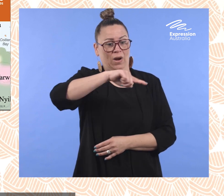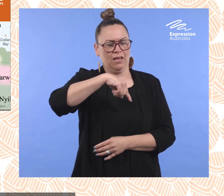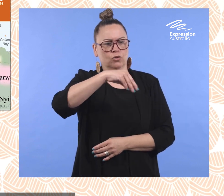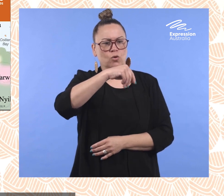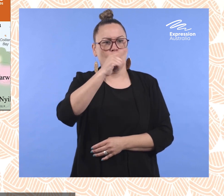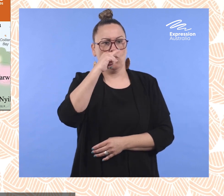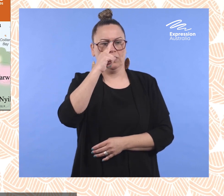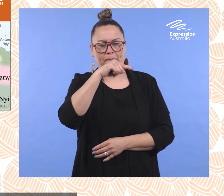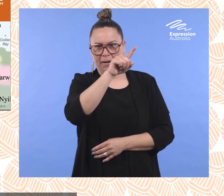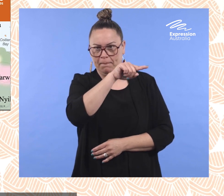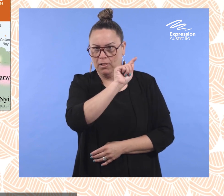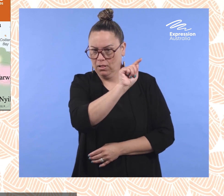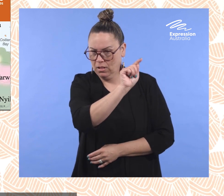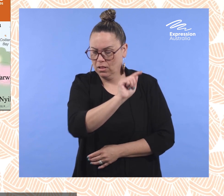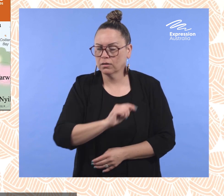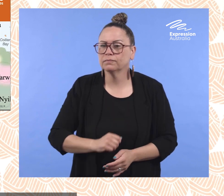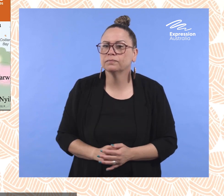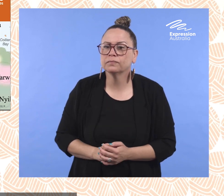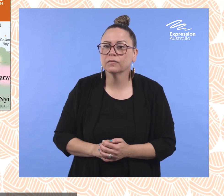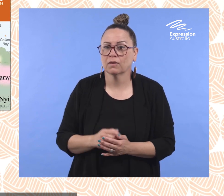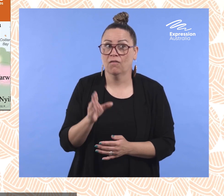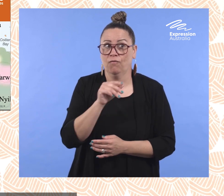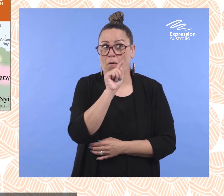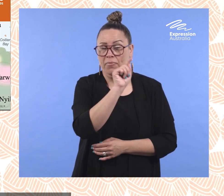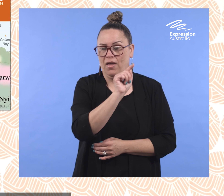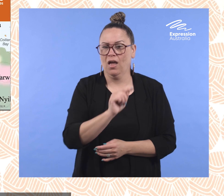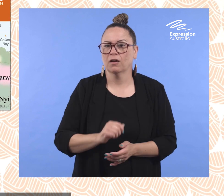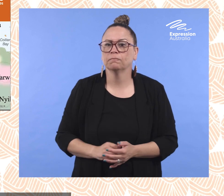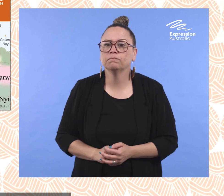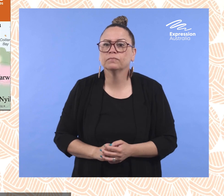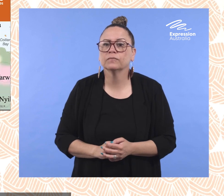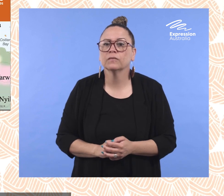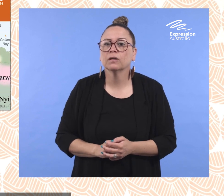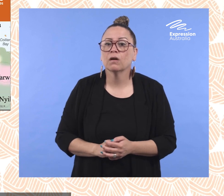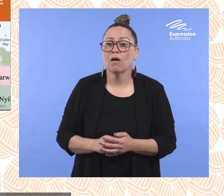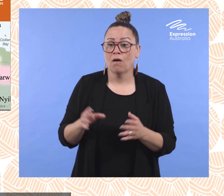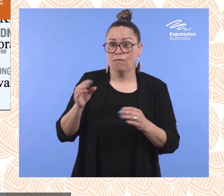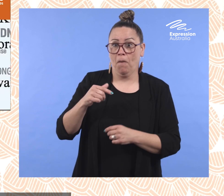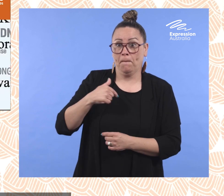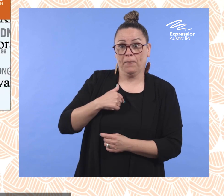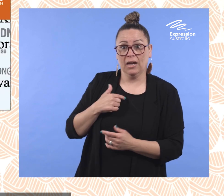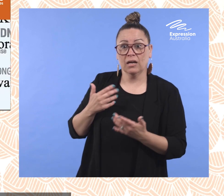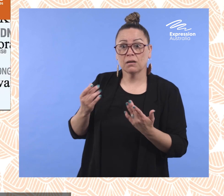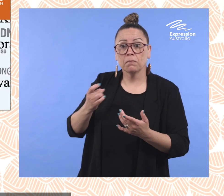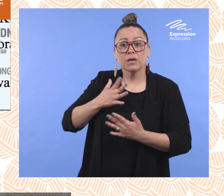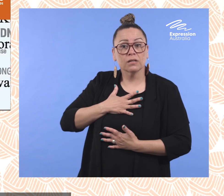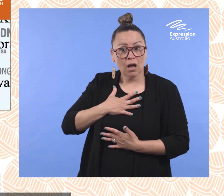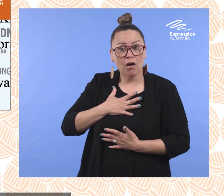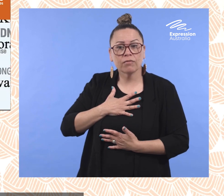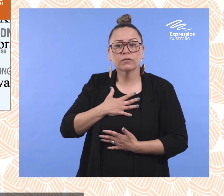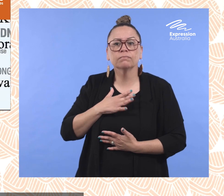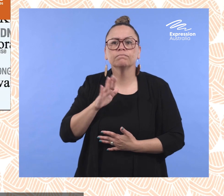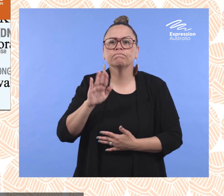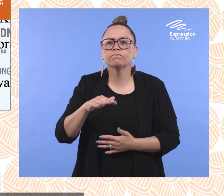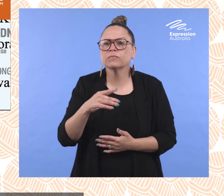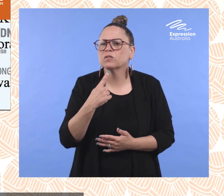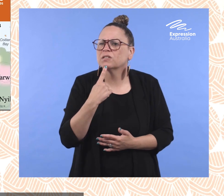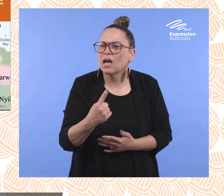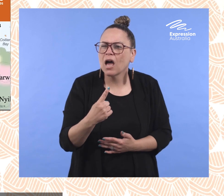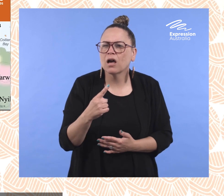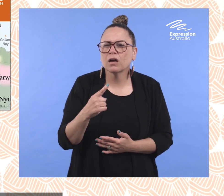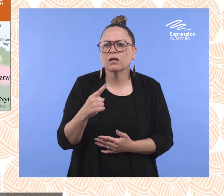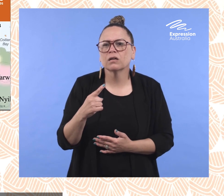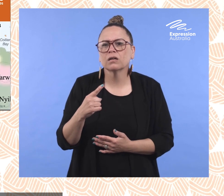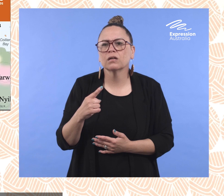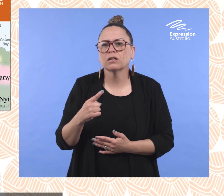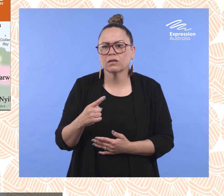people. So that's where I'm from. And for me, Aunty Munya, and I'm just going to say, going back